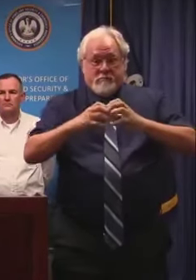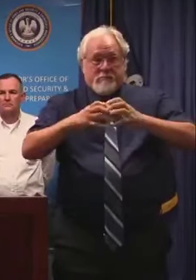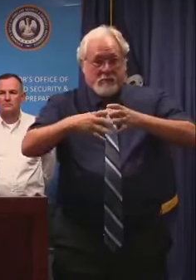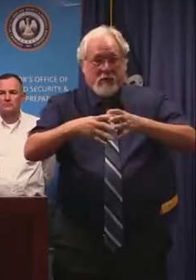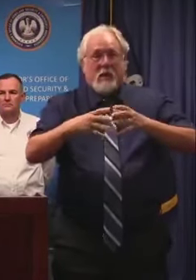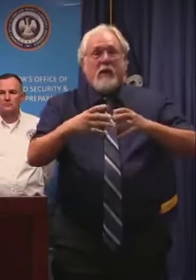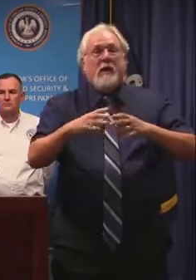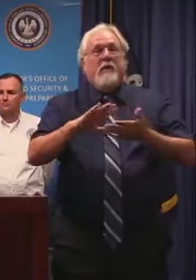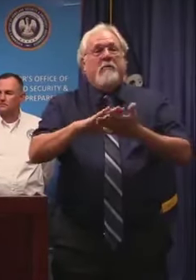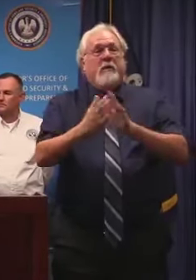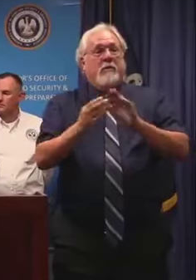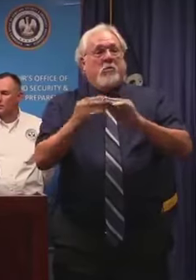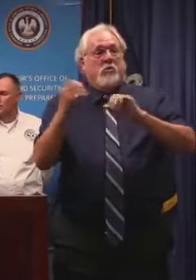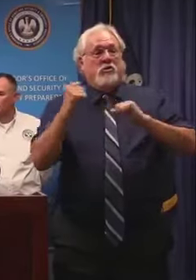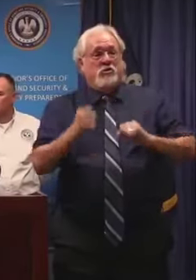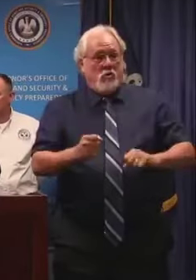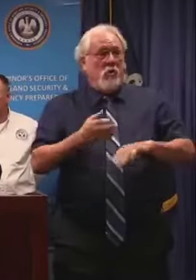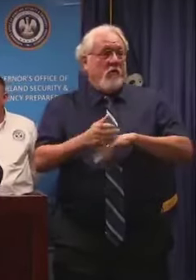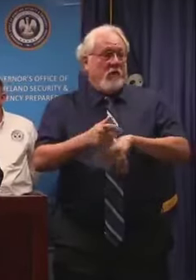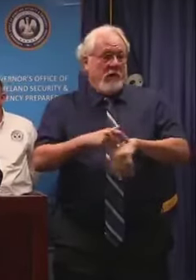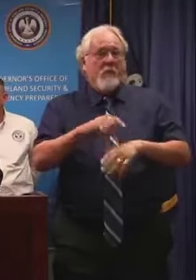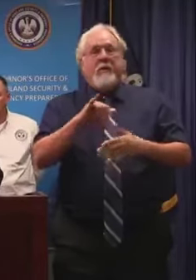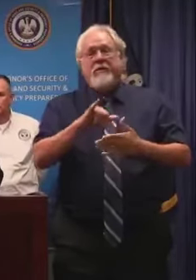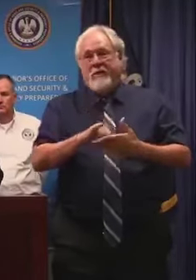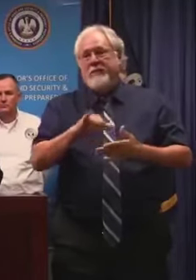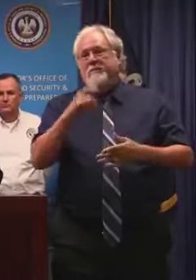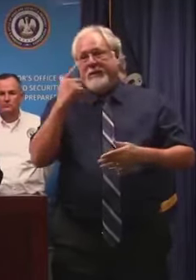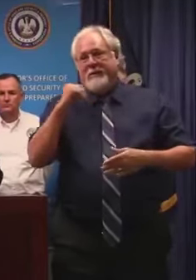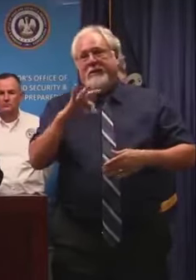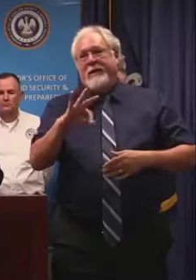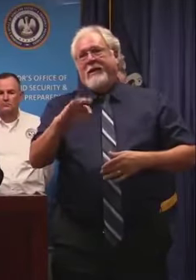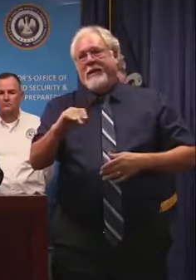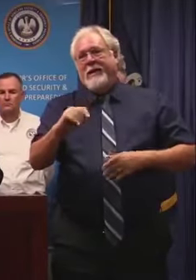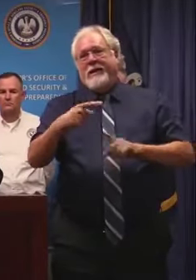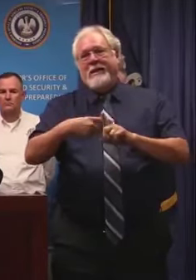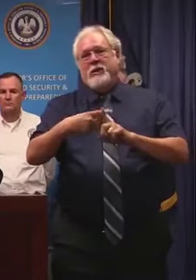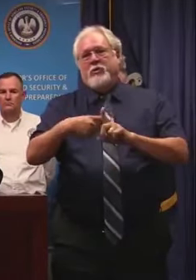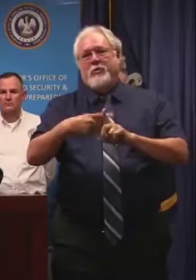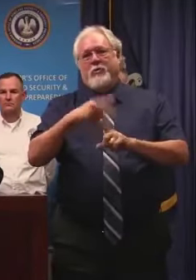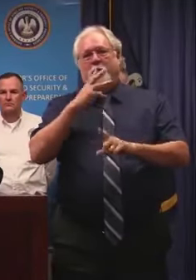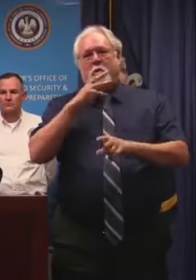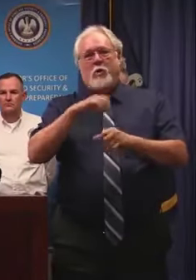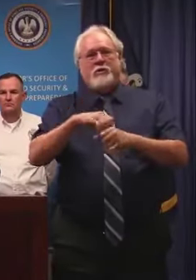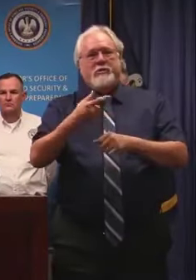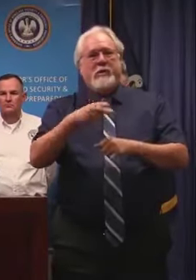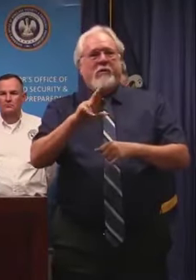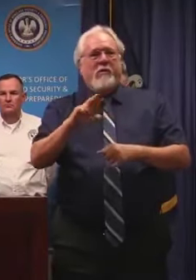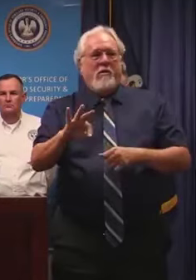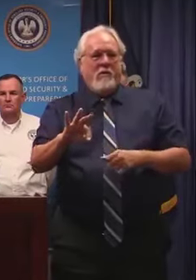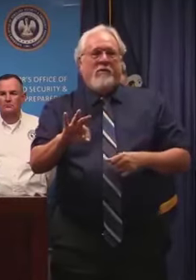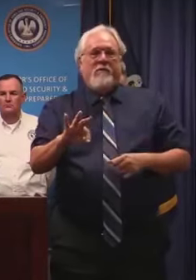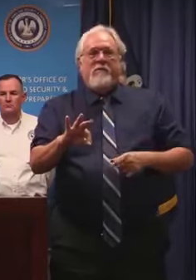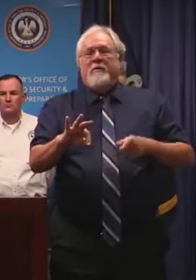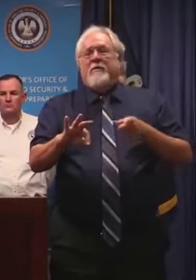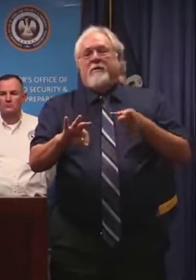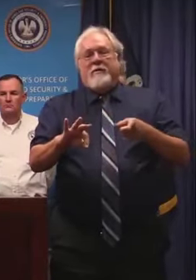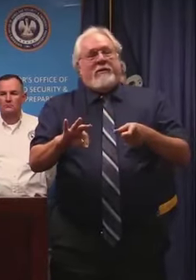time, and I think that's a function of those 90-degree waters in the Gulf of Mexico. And